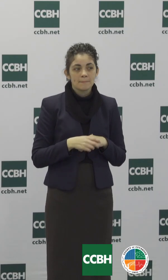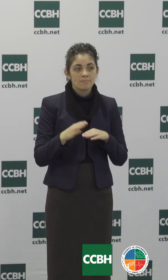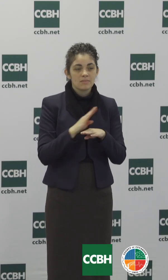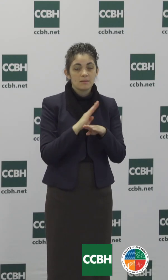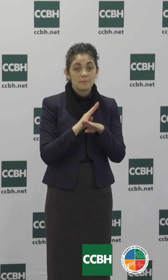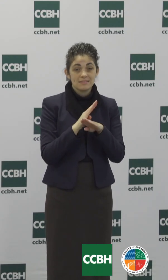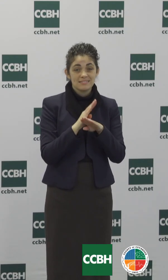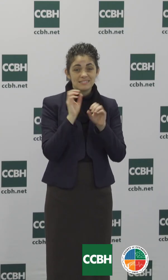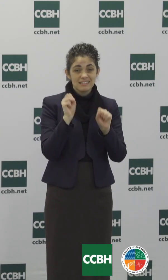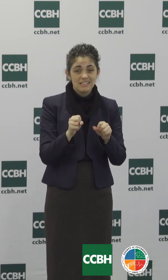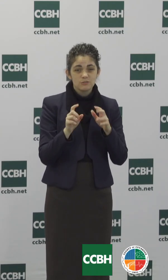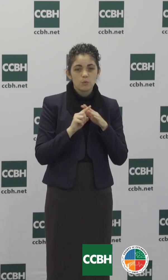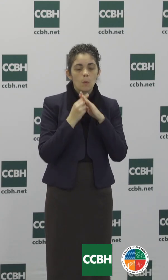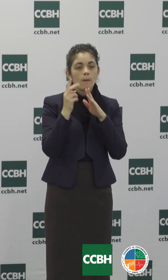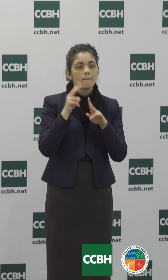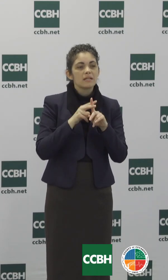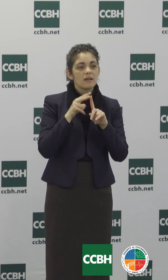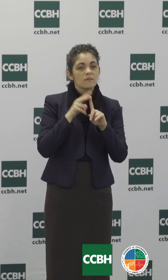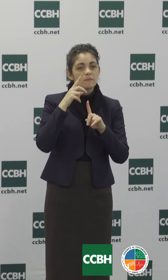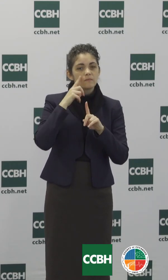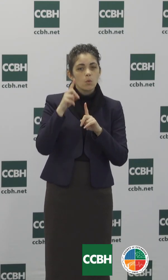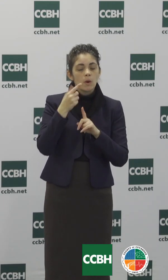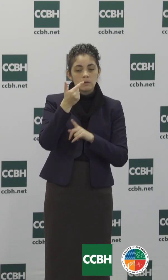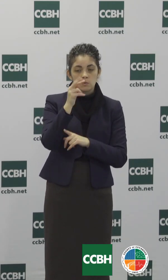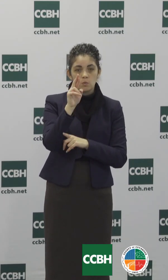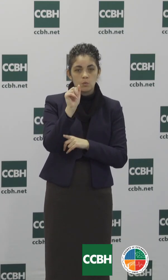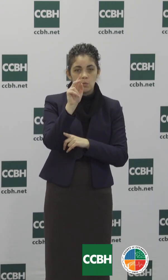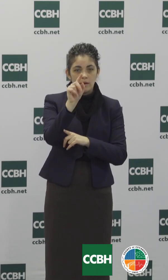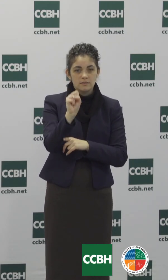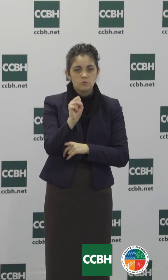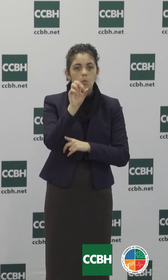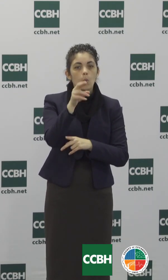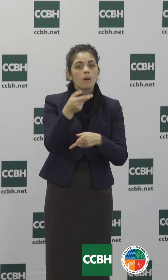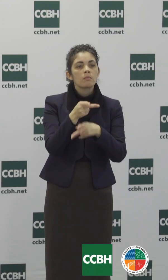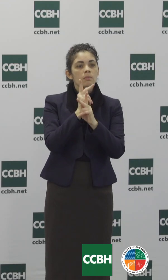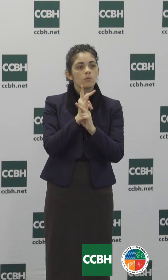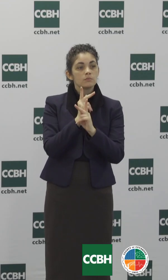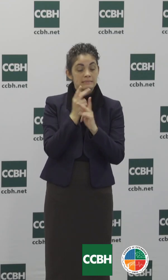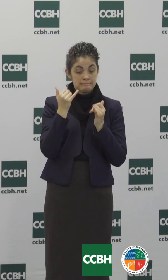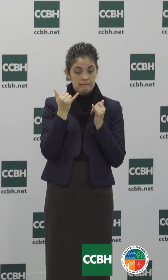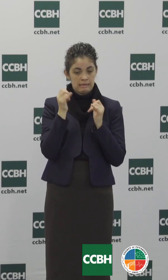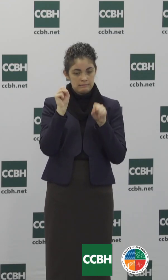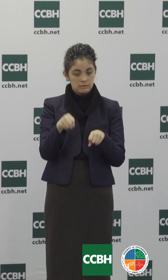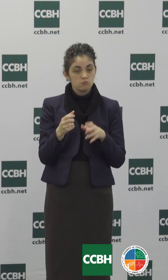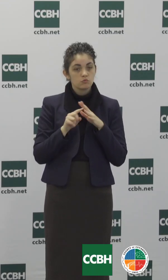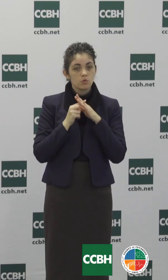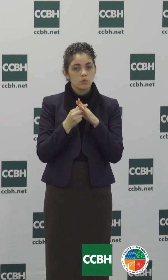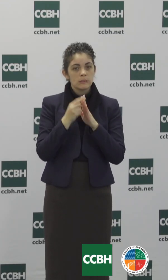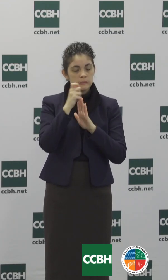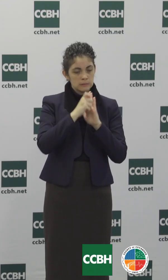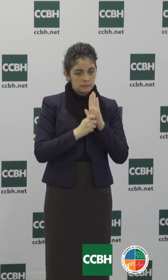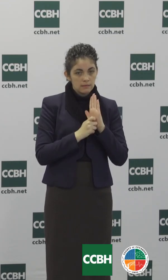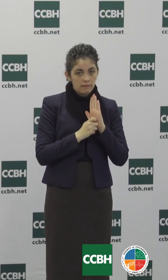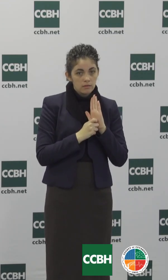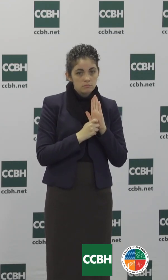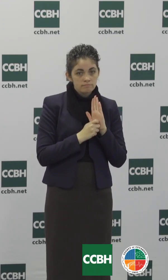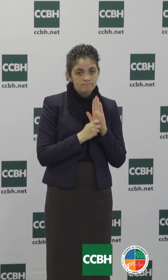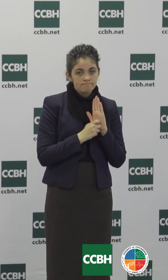Businesses can begin applying for the grants or loans today by filling out a